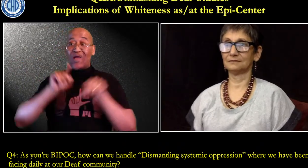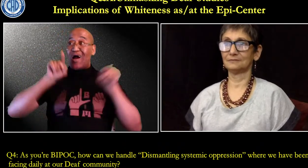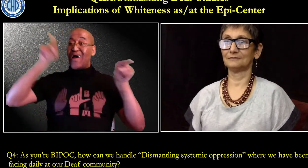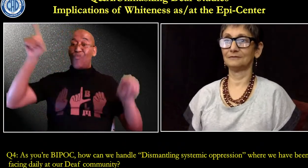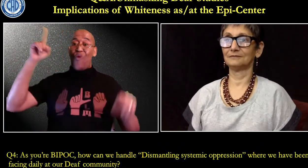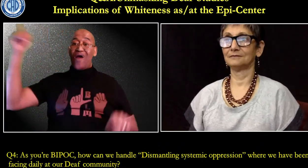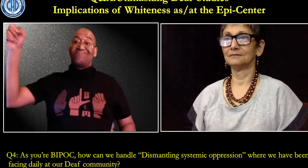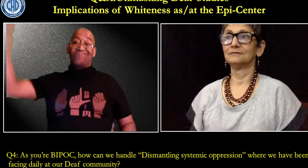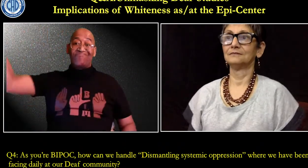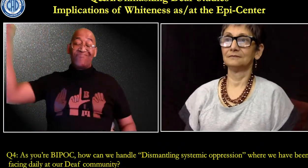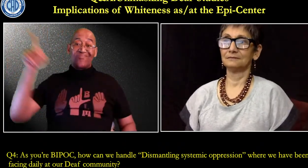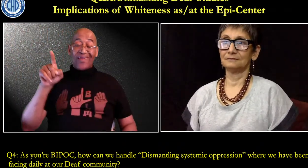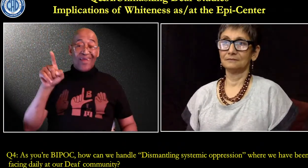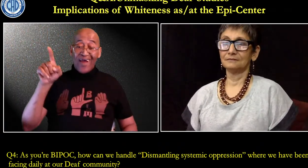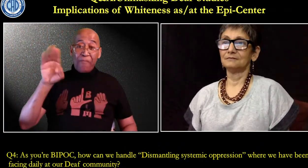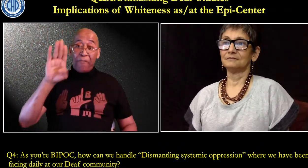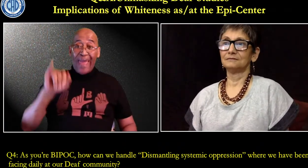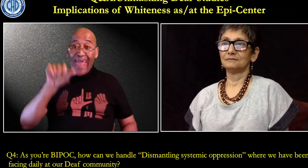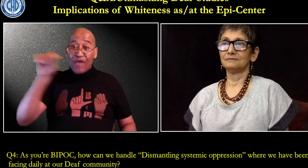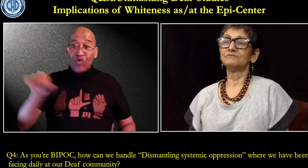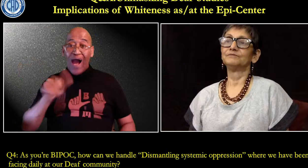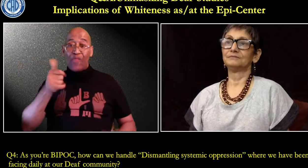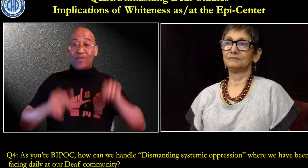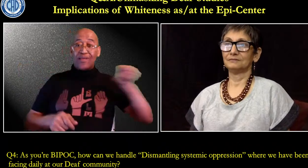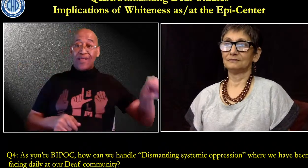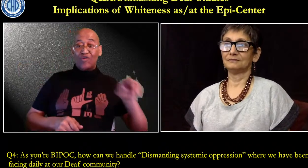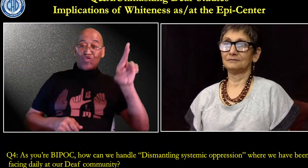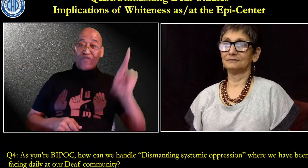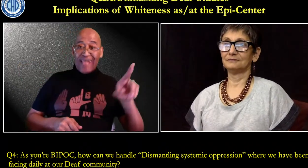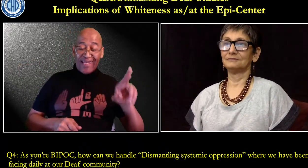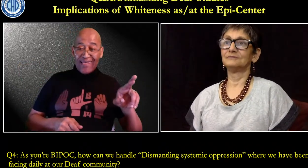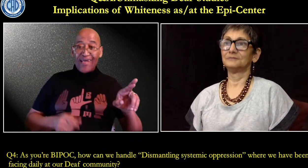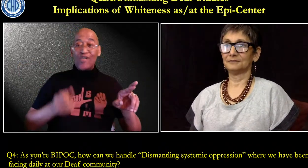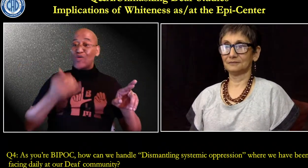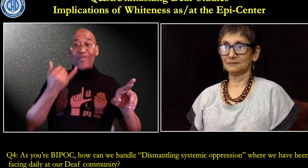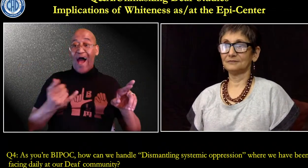it's missed when it comes to work, and they have to go back to the institution,